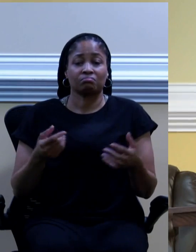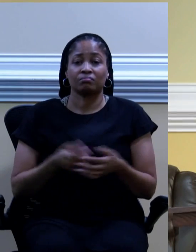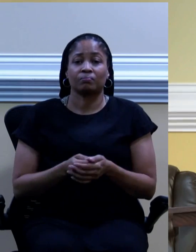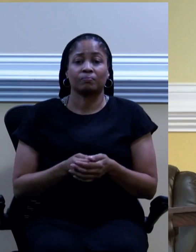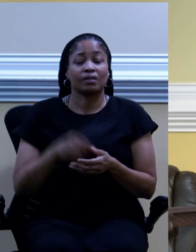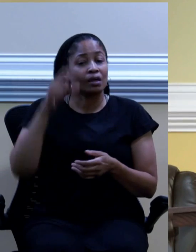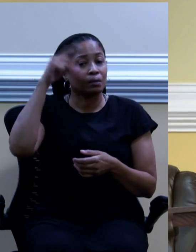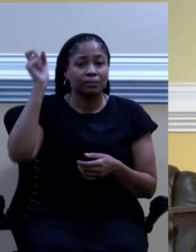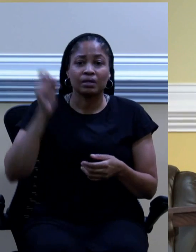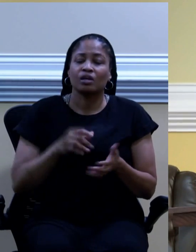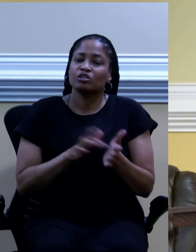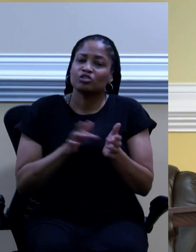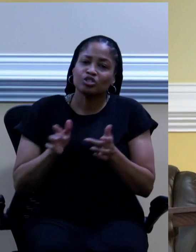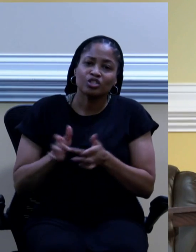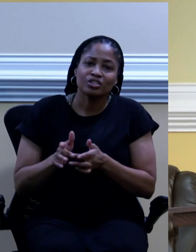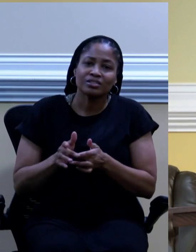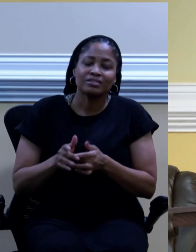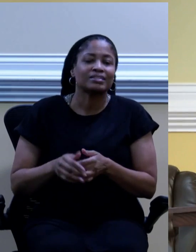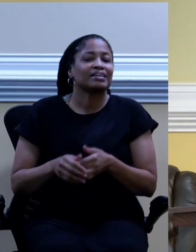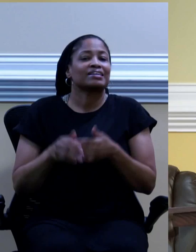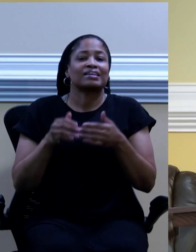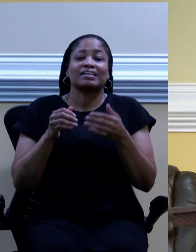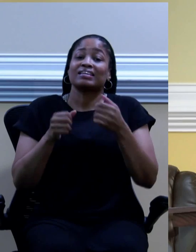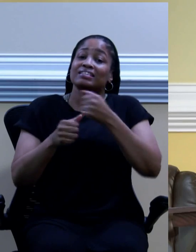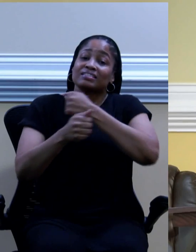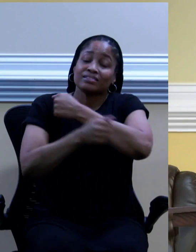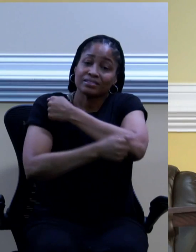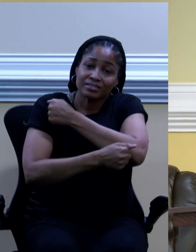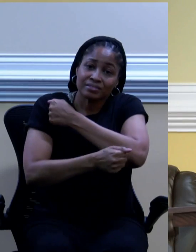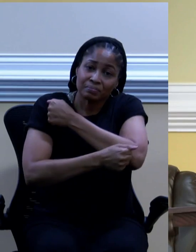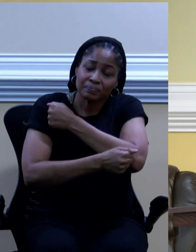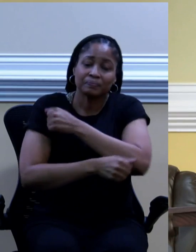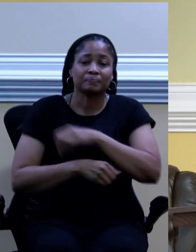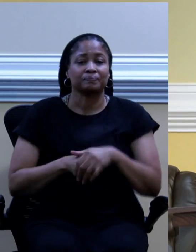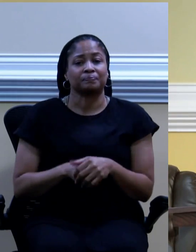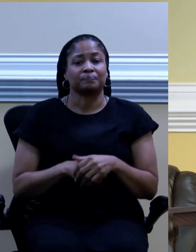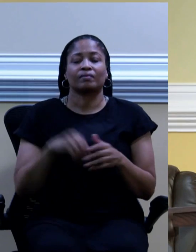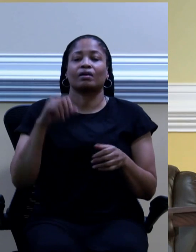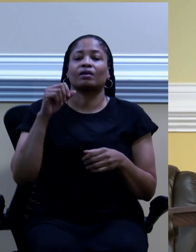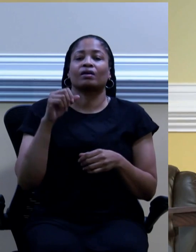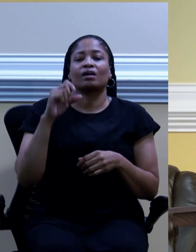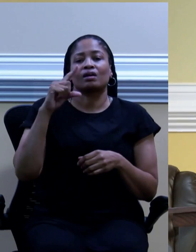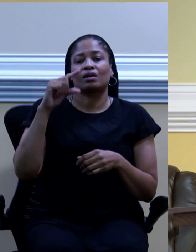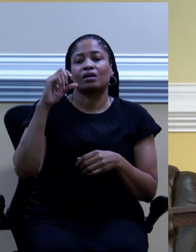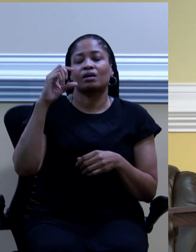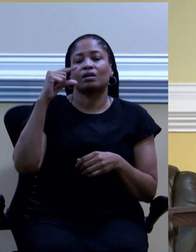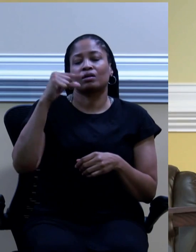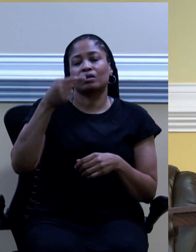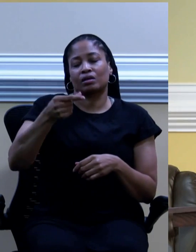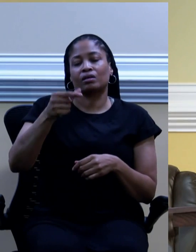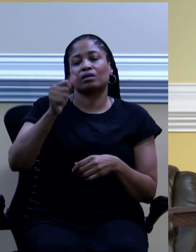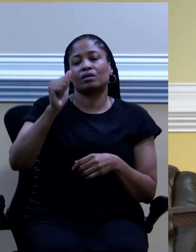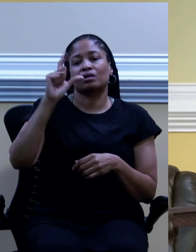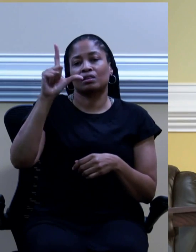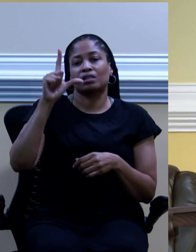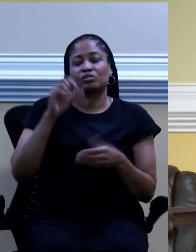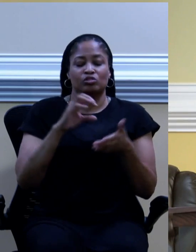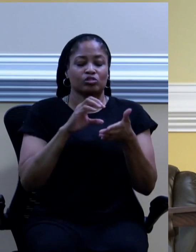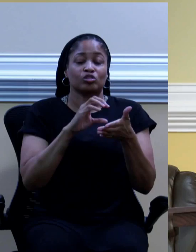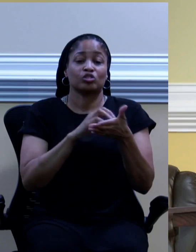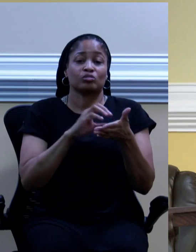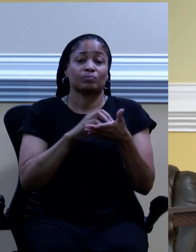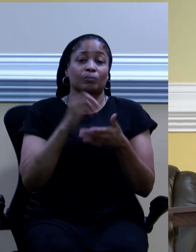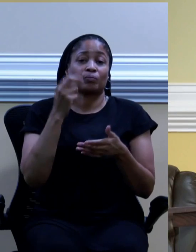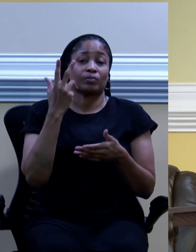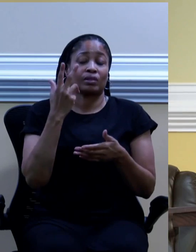Because Jesus is the Passover. Let's go into Galatians, the third chapter. Galatians chapter 3.